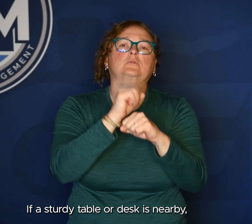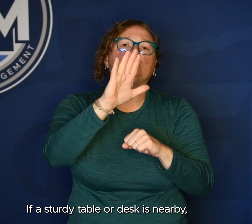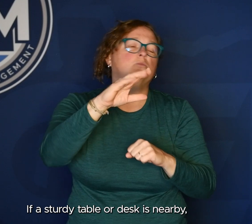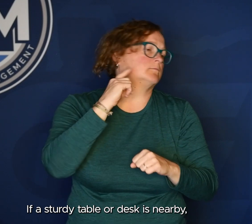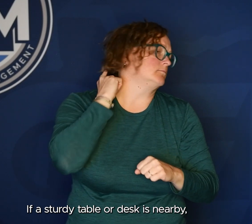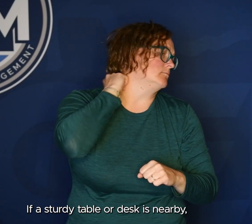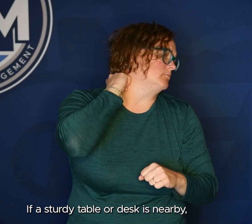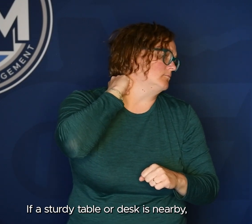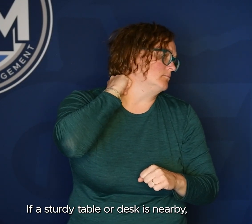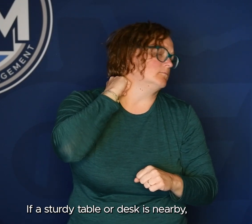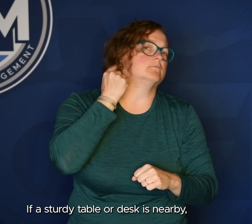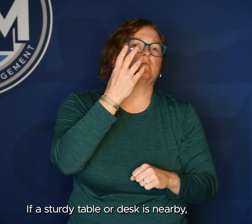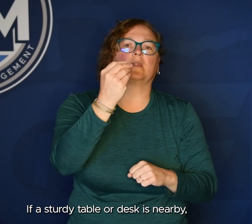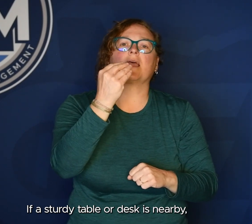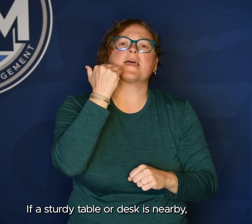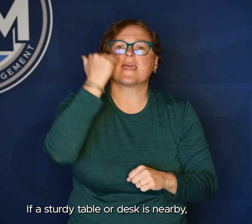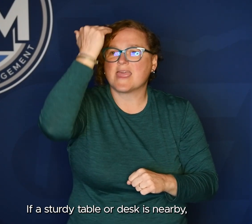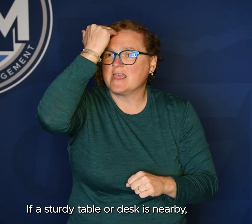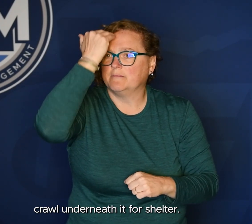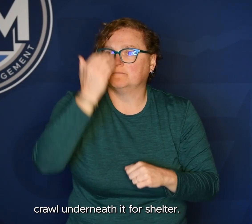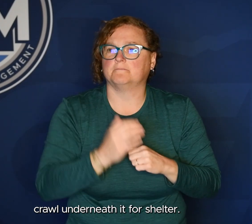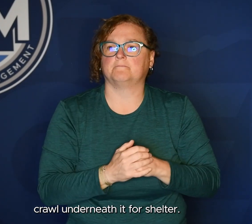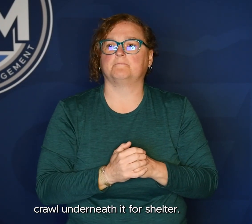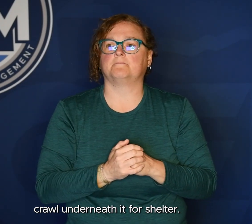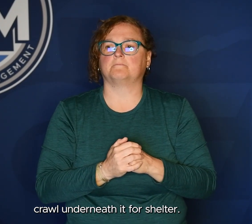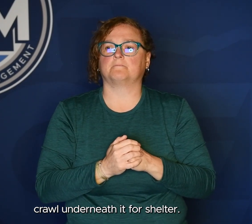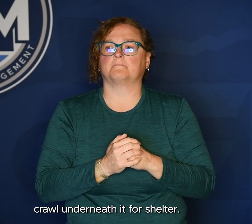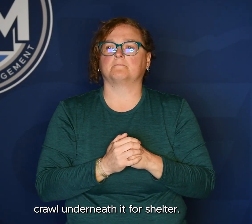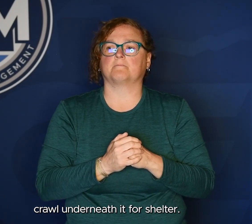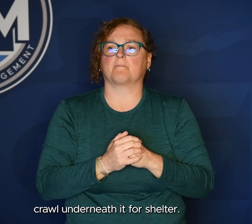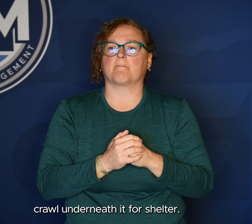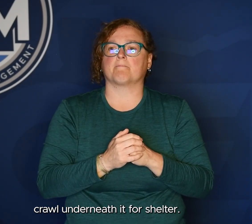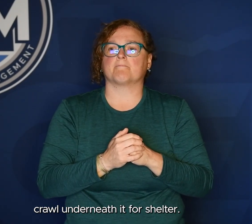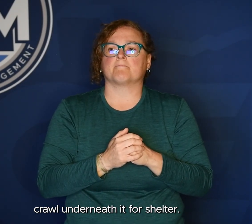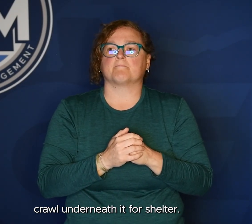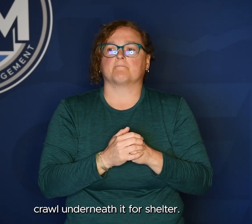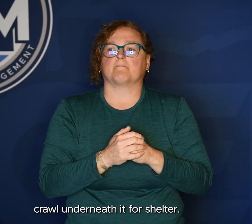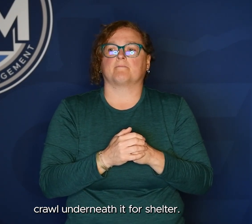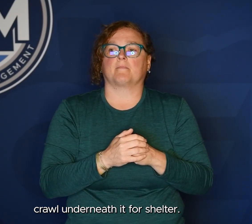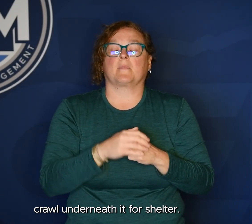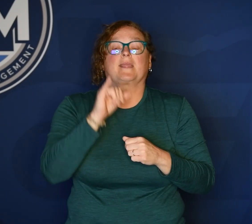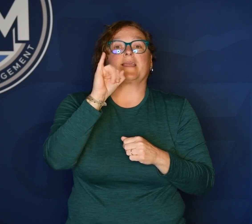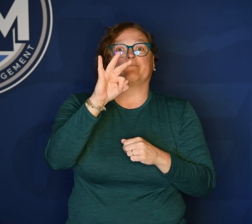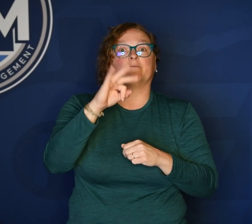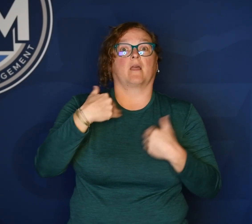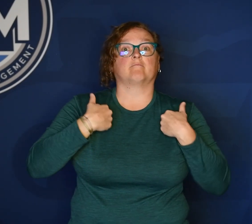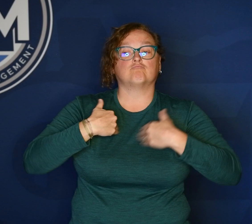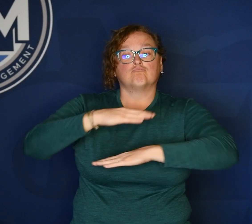If a sturdy table or desk is nearby, crawl underneath it for shelter.